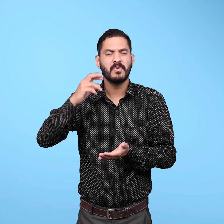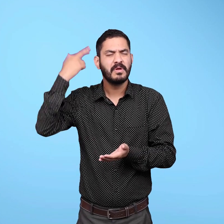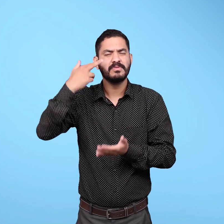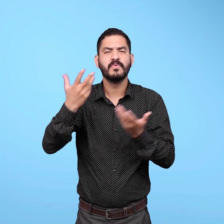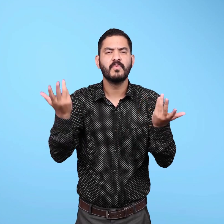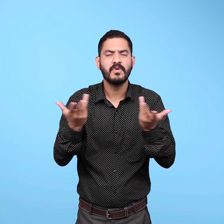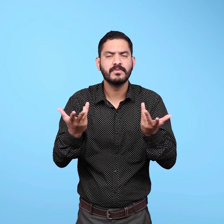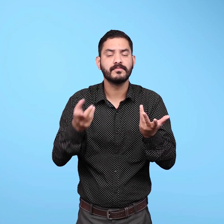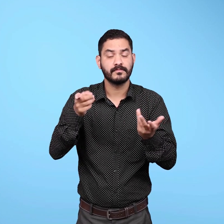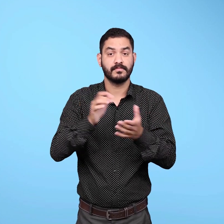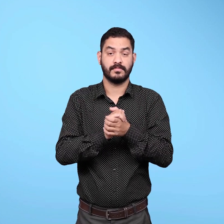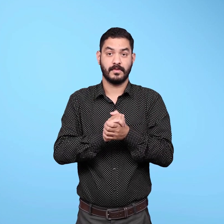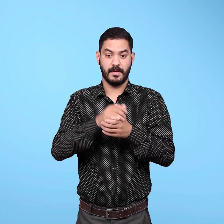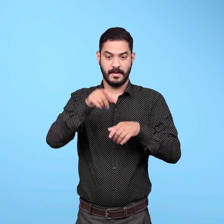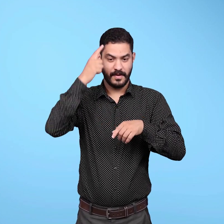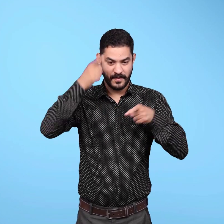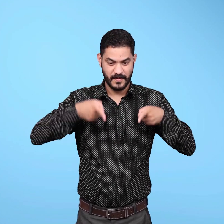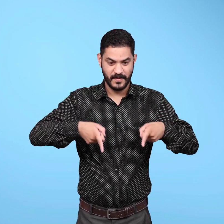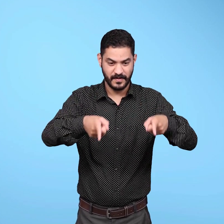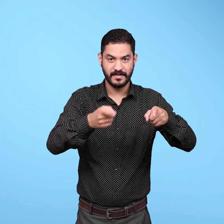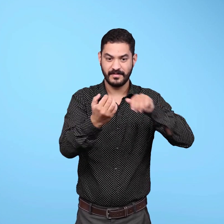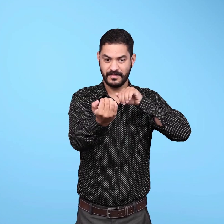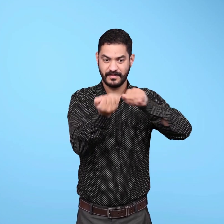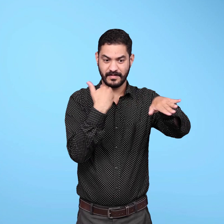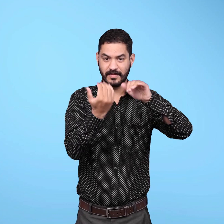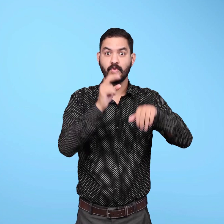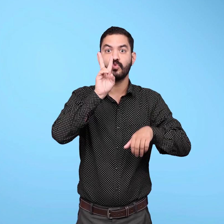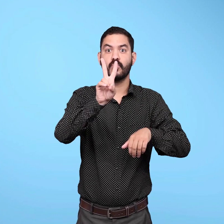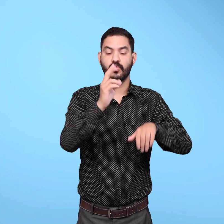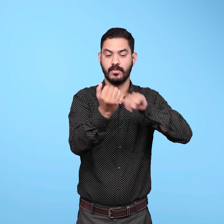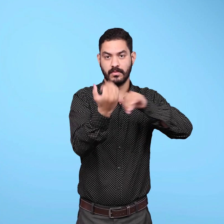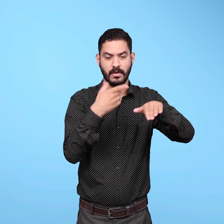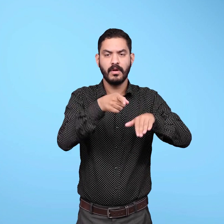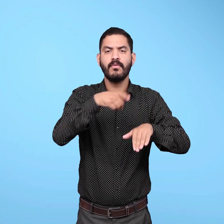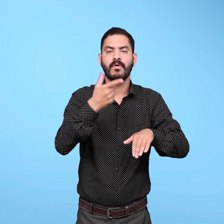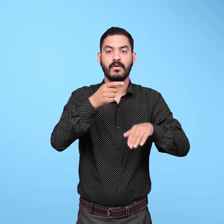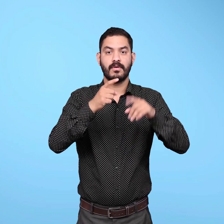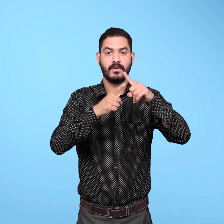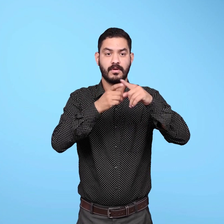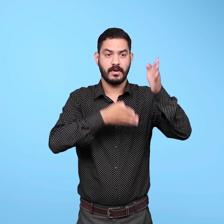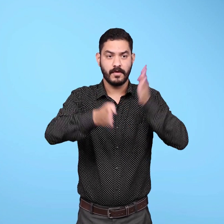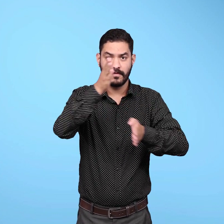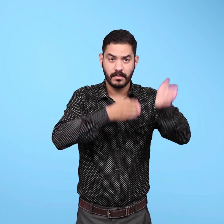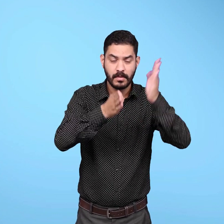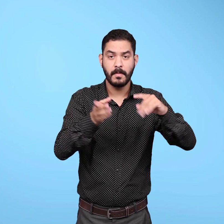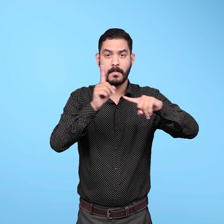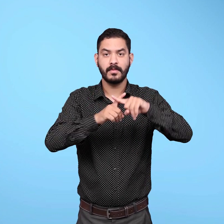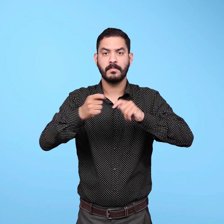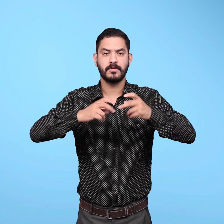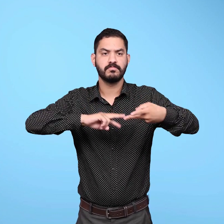it was located at the crossroads of two major routes of travel and trade, from the northwest to the east